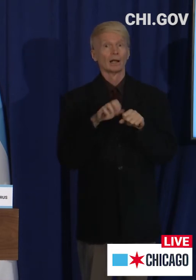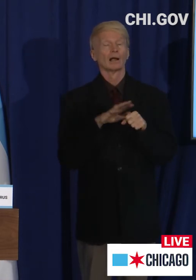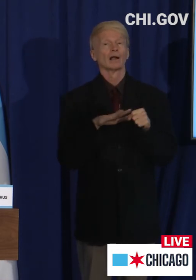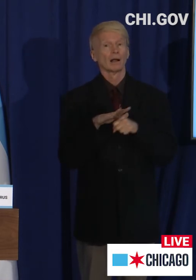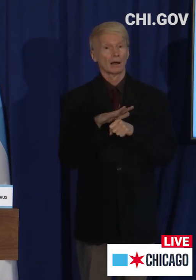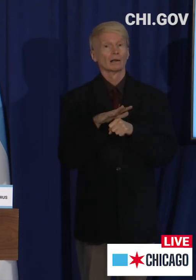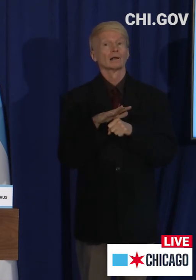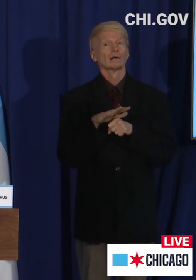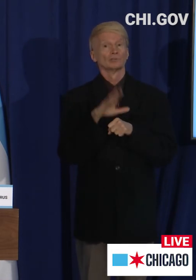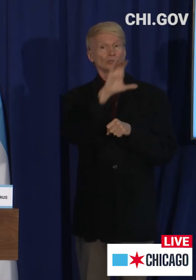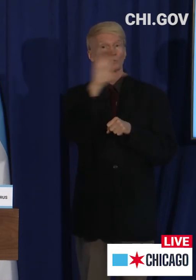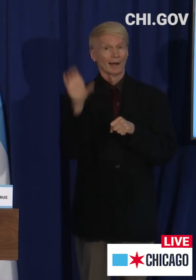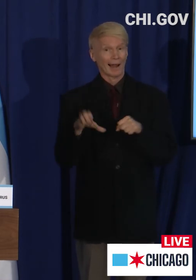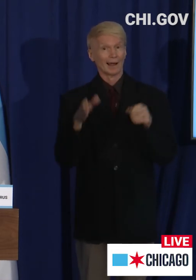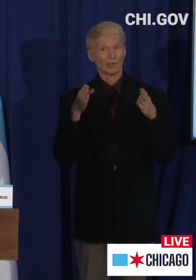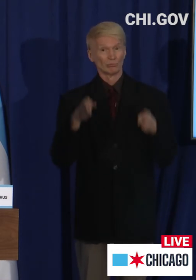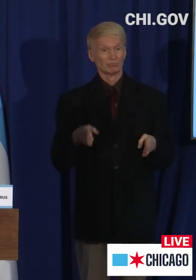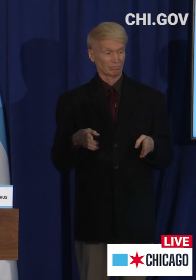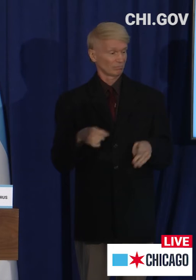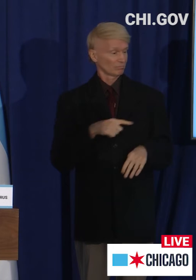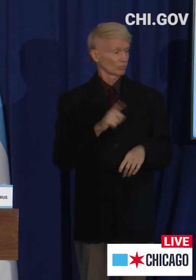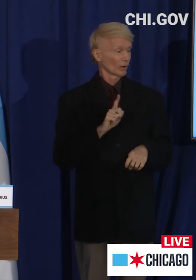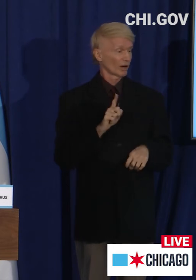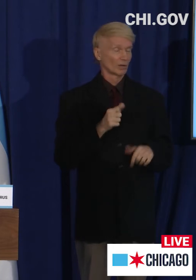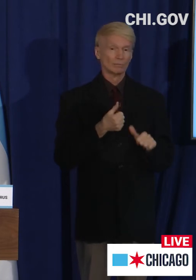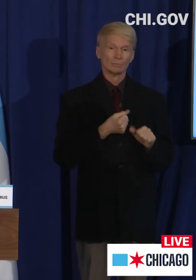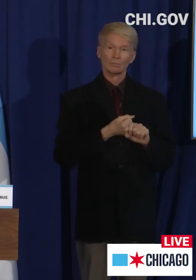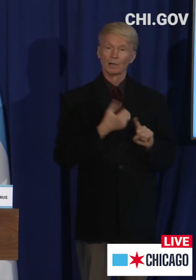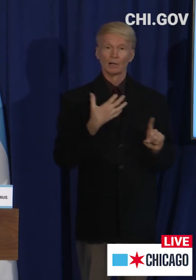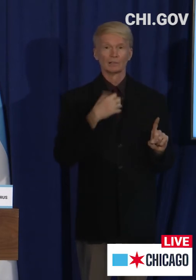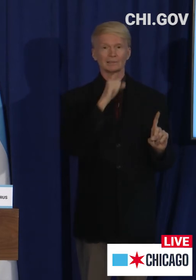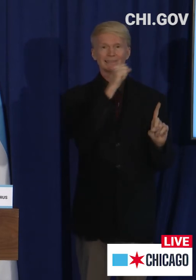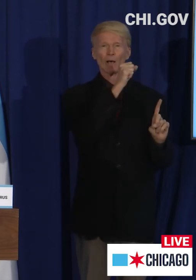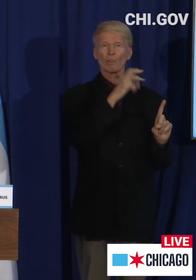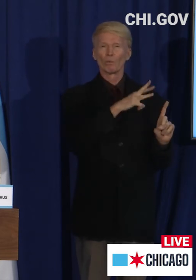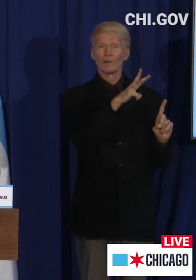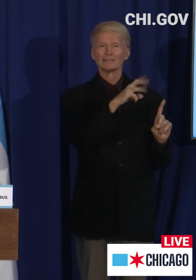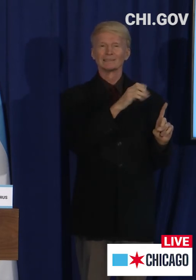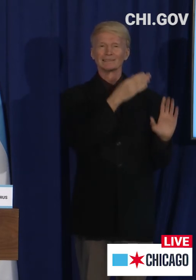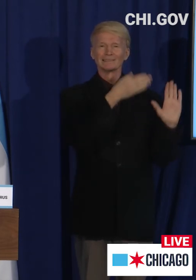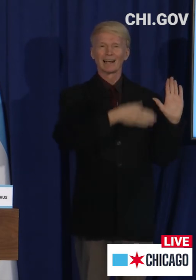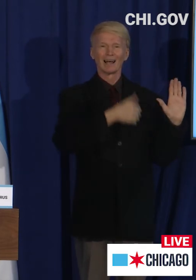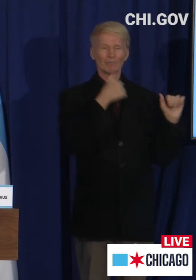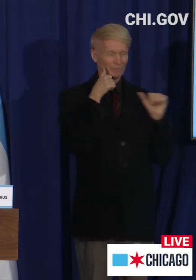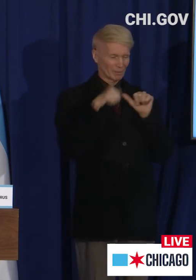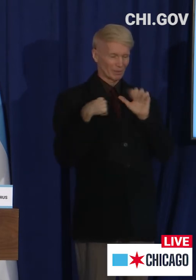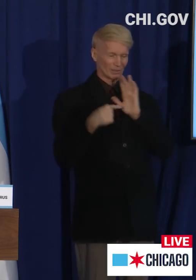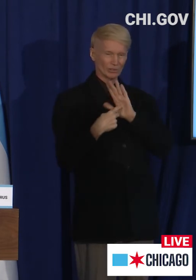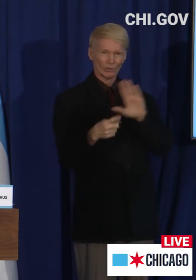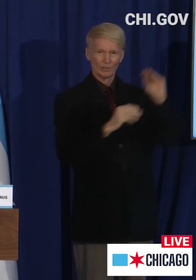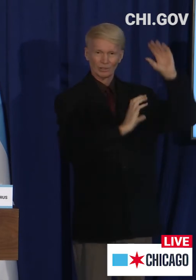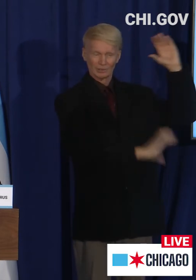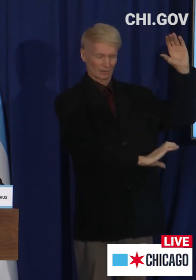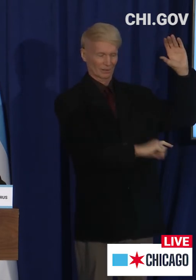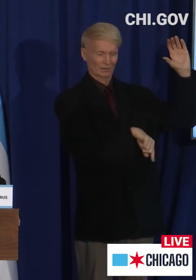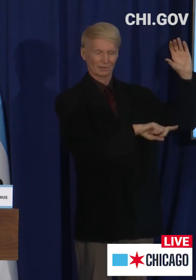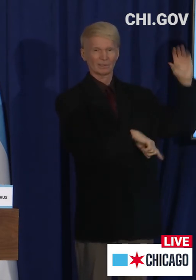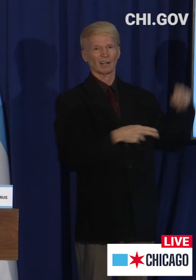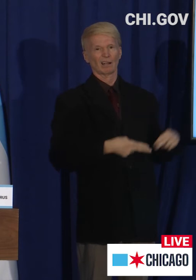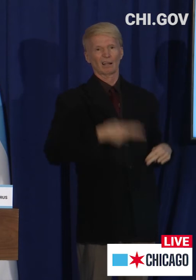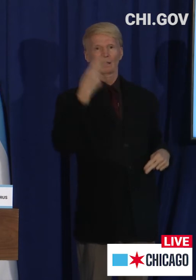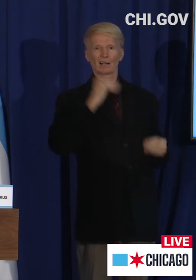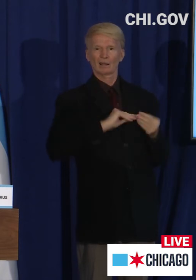Chicagoans, and particularly on the southwest side. And that map that I showed, you saw that's where a lot of our highest test positivity